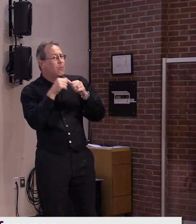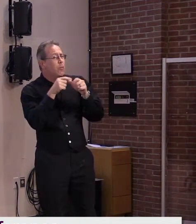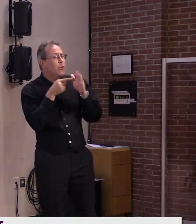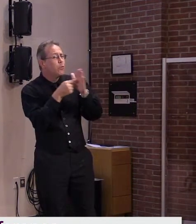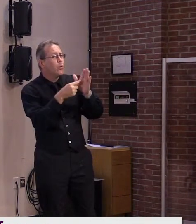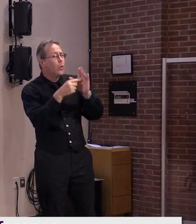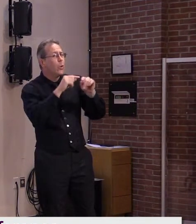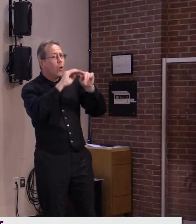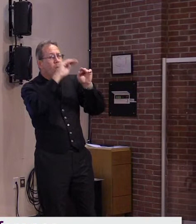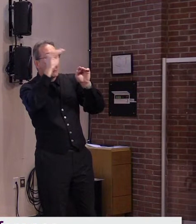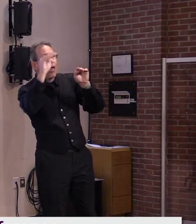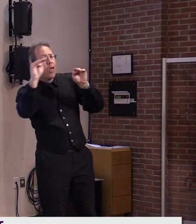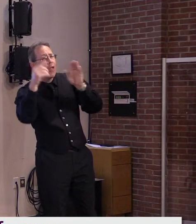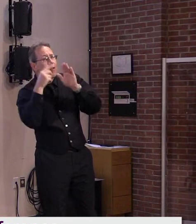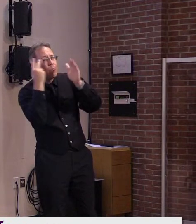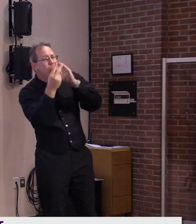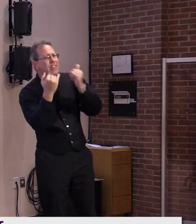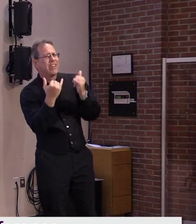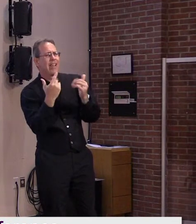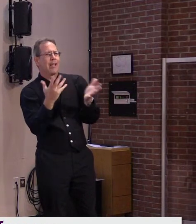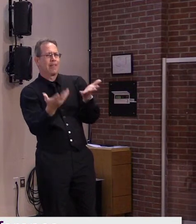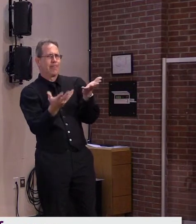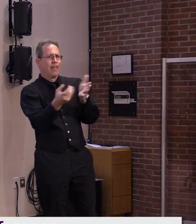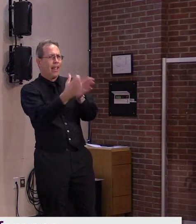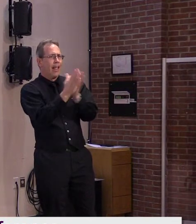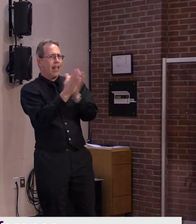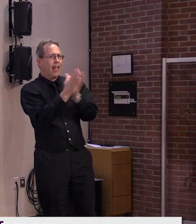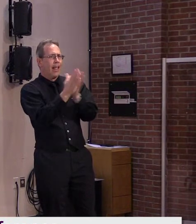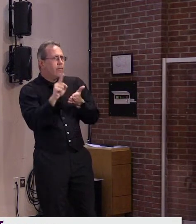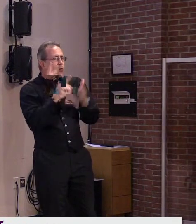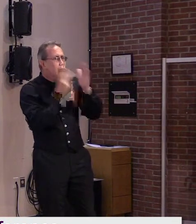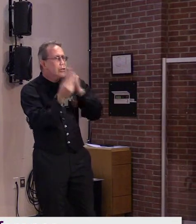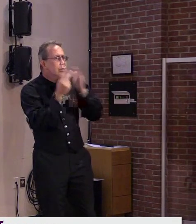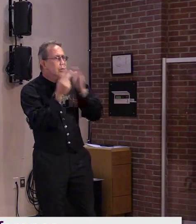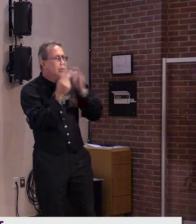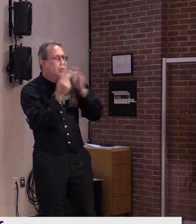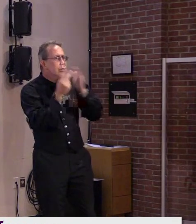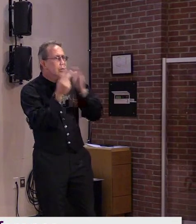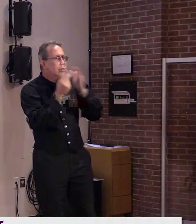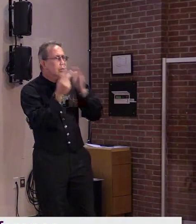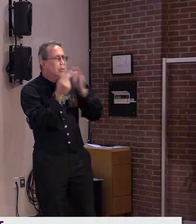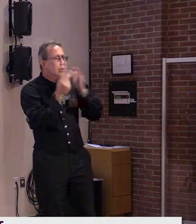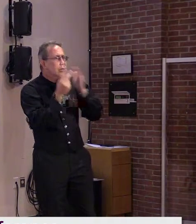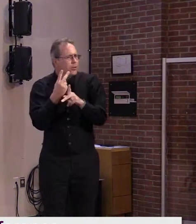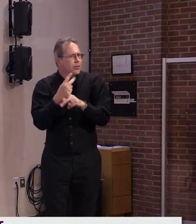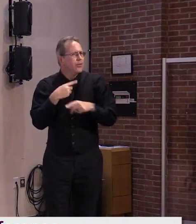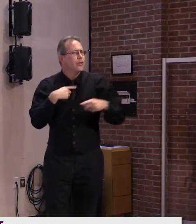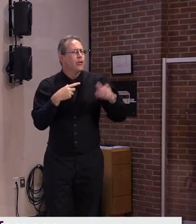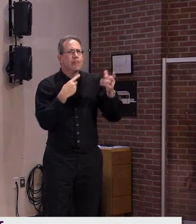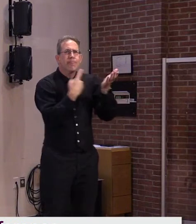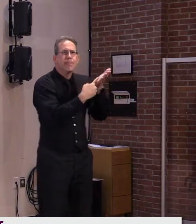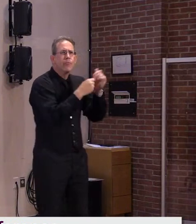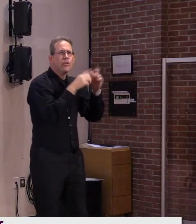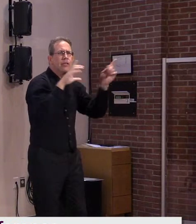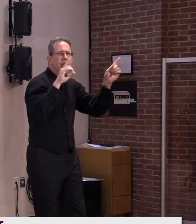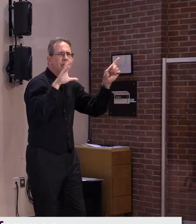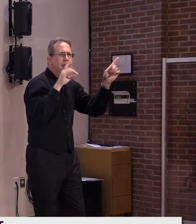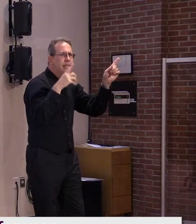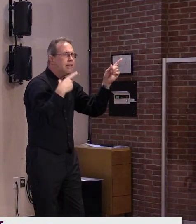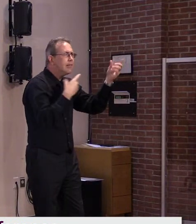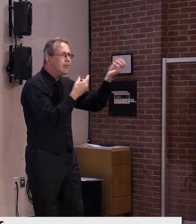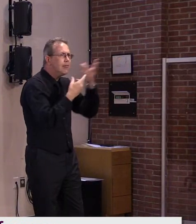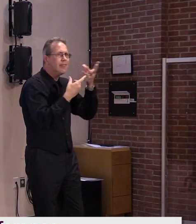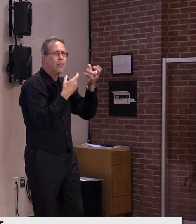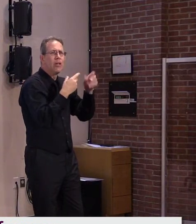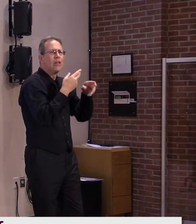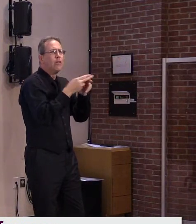that shows, again, all of the different states, and collectively the United States is now only projecting out 1 week, which really just speaks to the